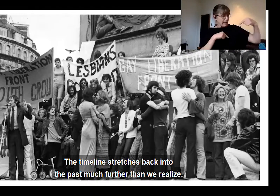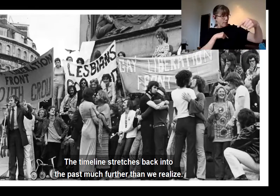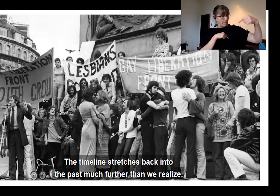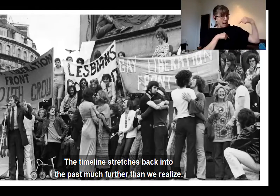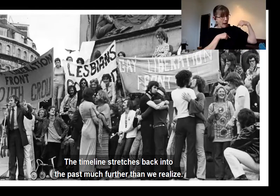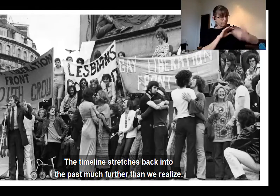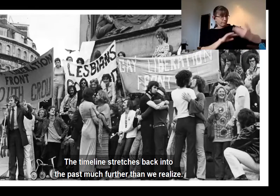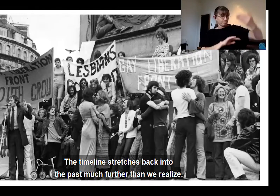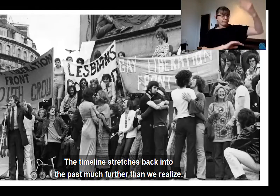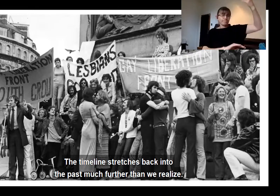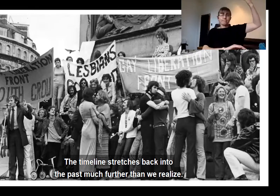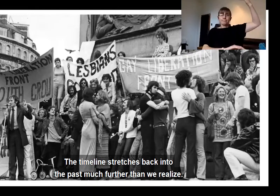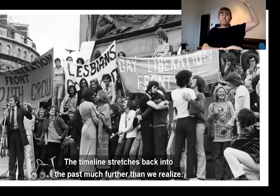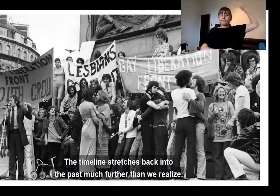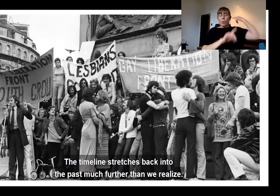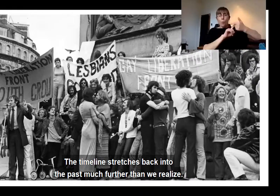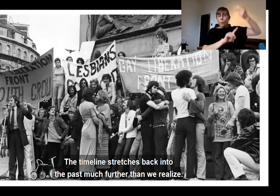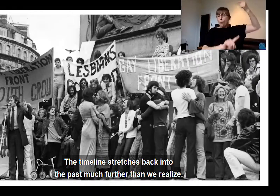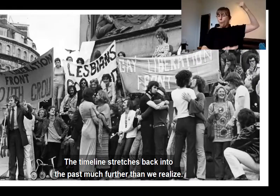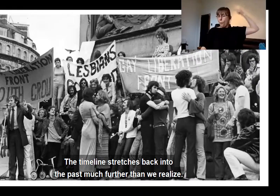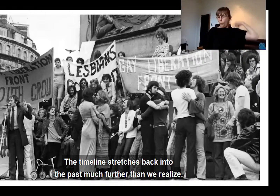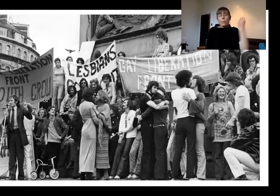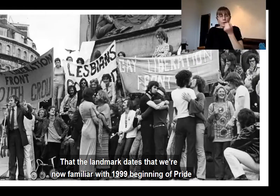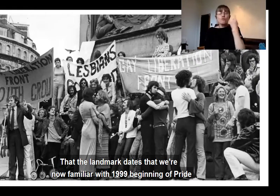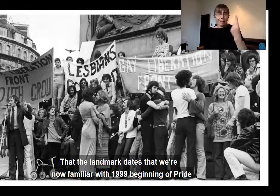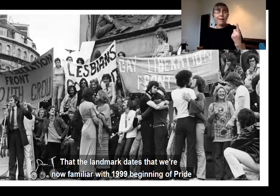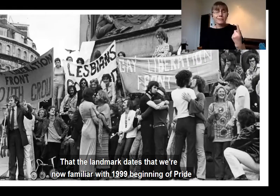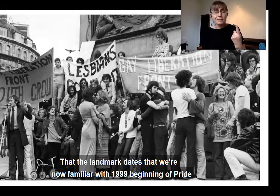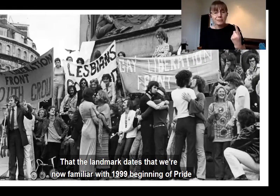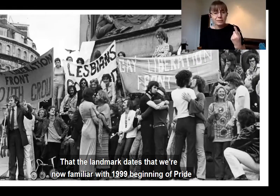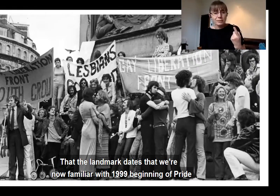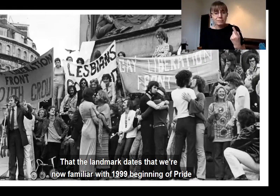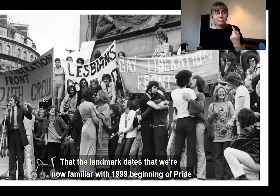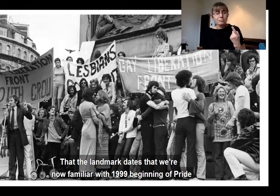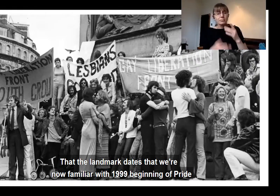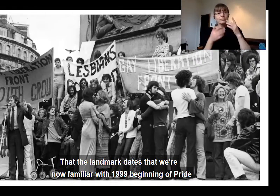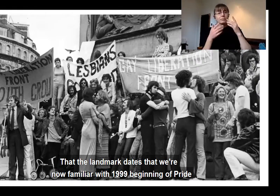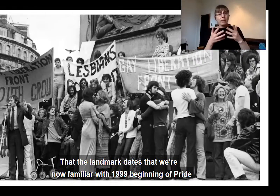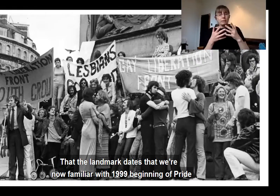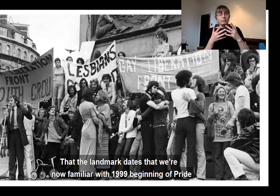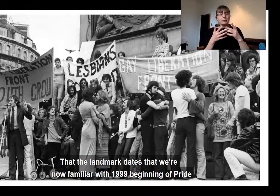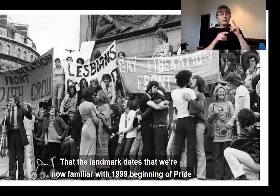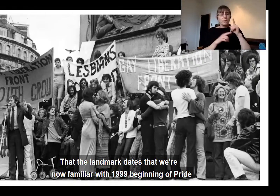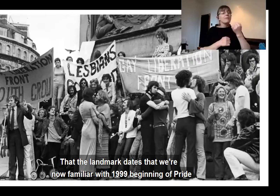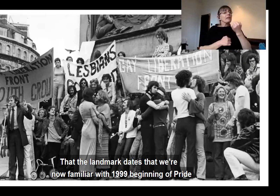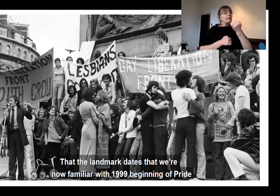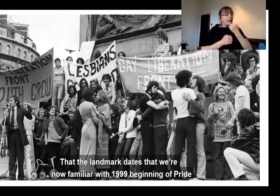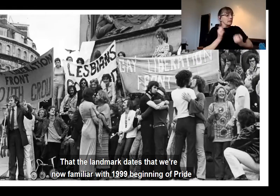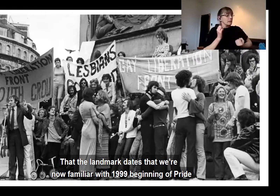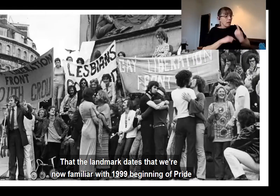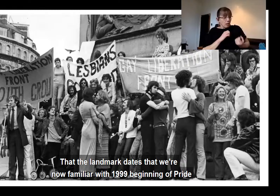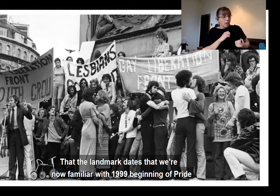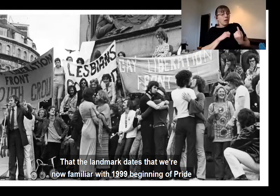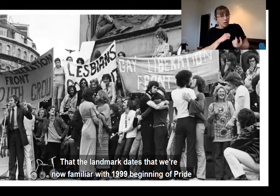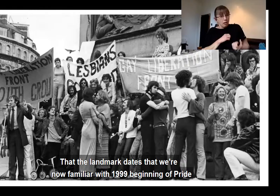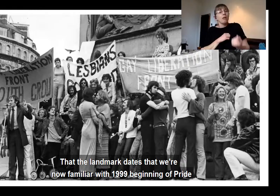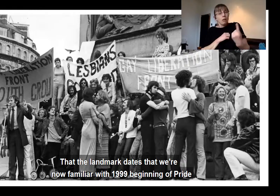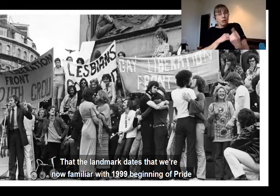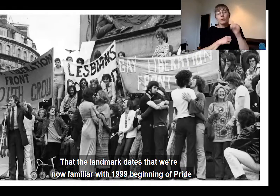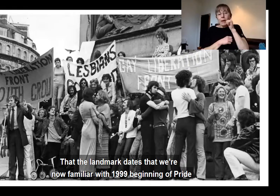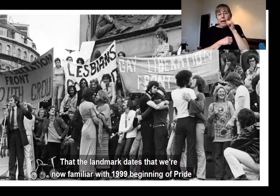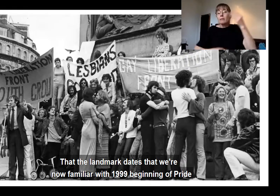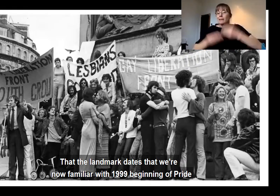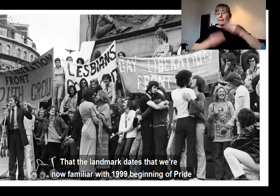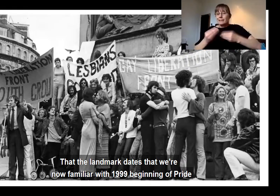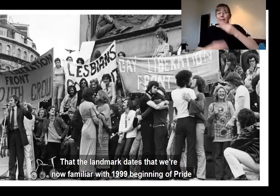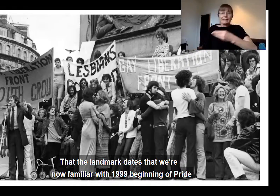back into the past much further than we realise. That the landmark dates that we're now familiar with,